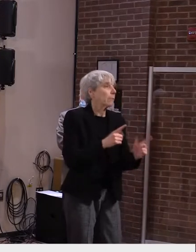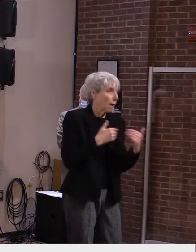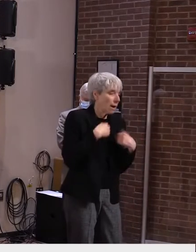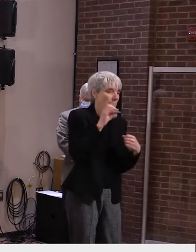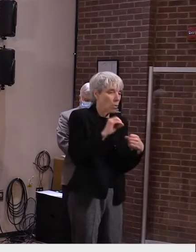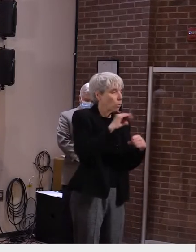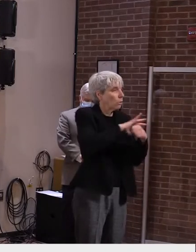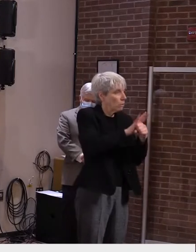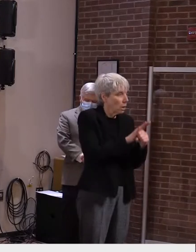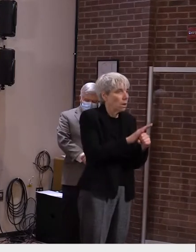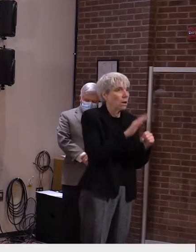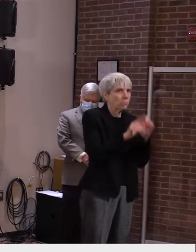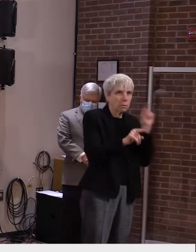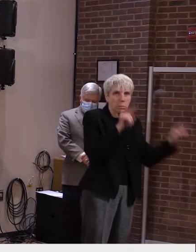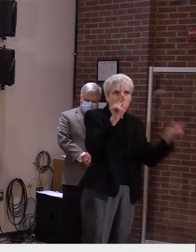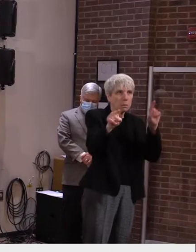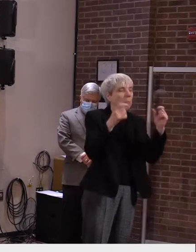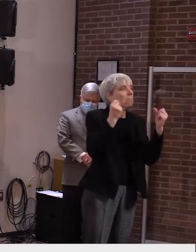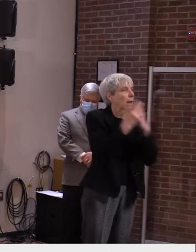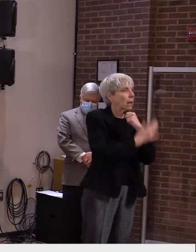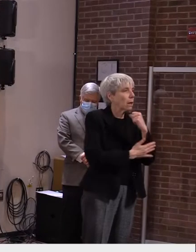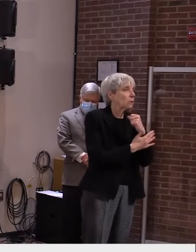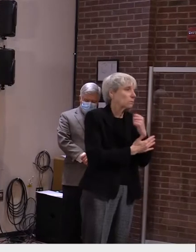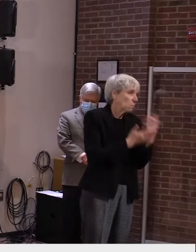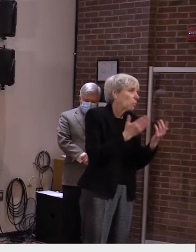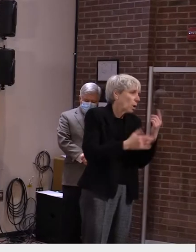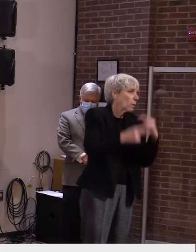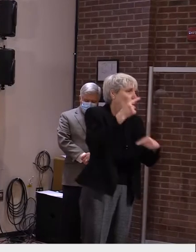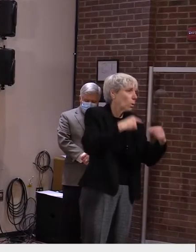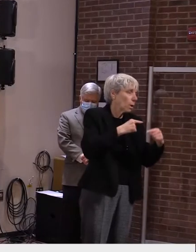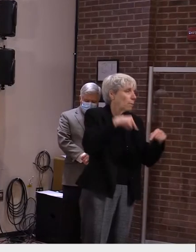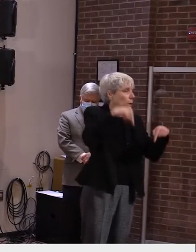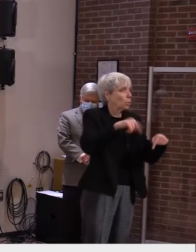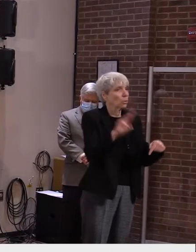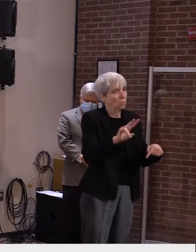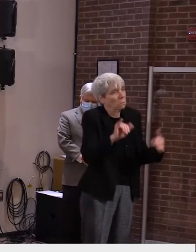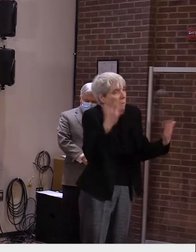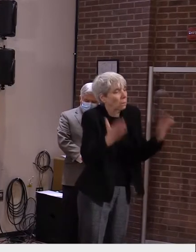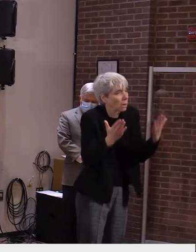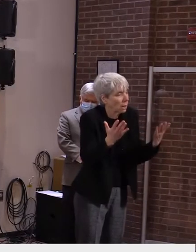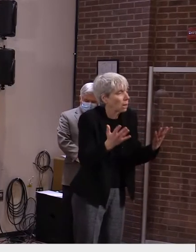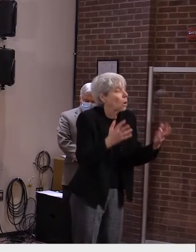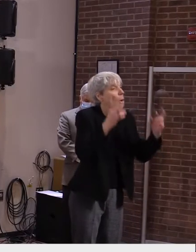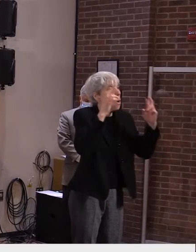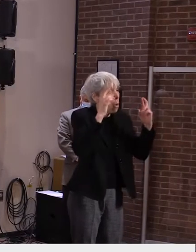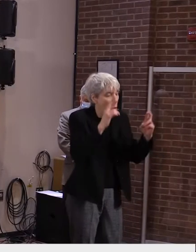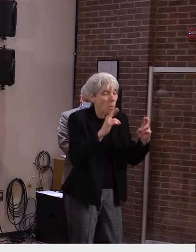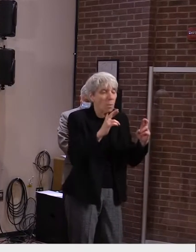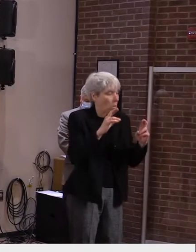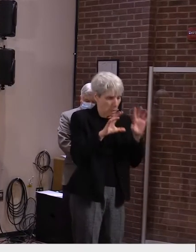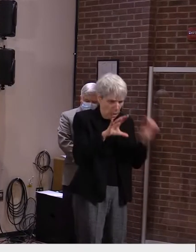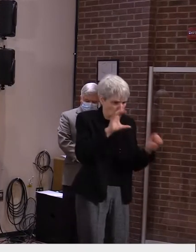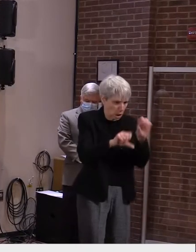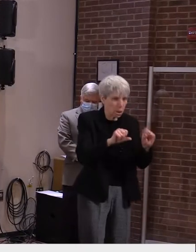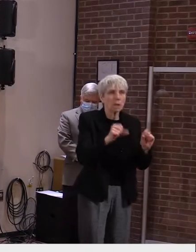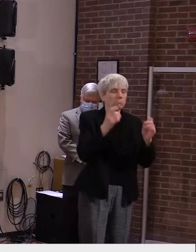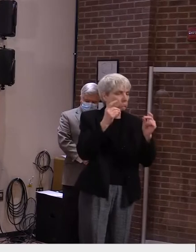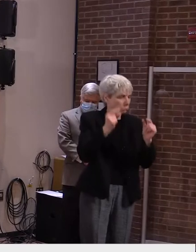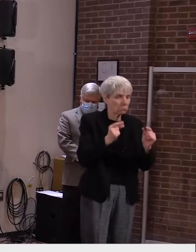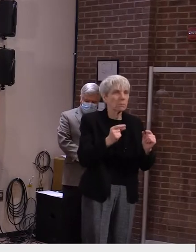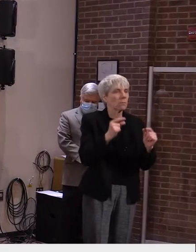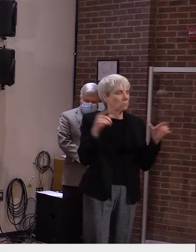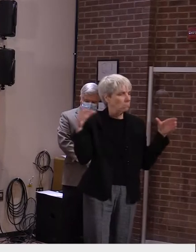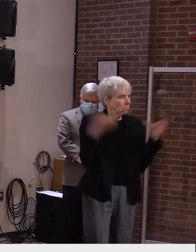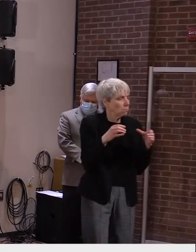in the world, so inevitably it may show up here. And hopefully, if it is, it'll be diagnosed quickly, contained, and that will take care of